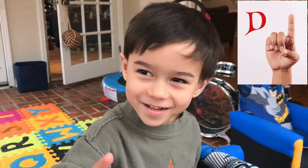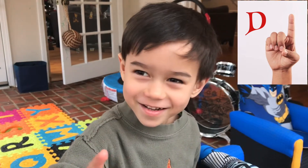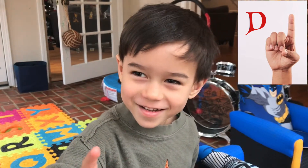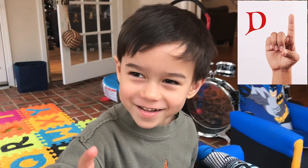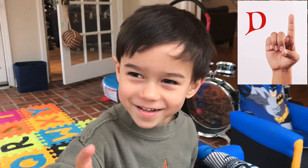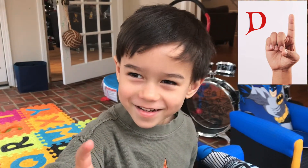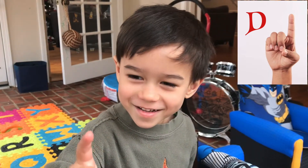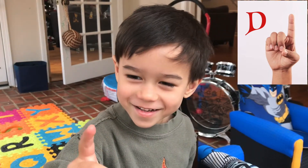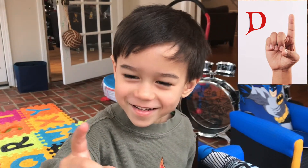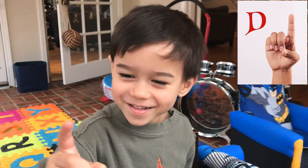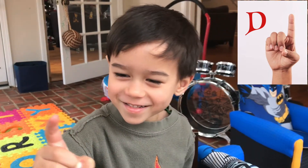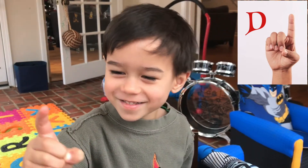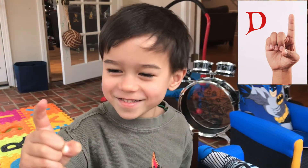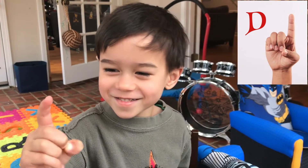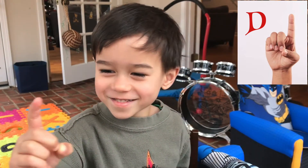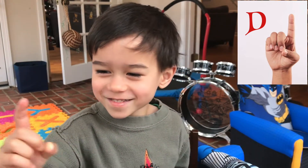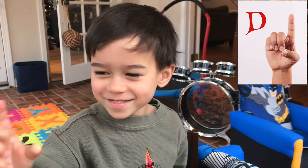With the letter D. D.